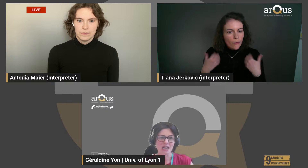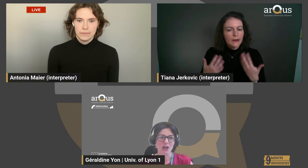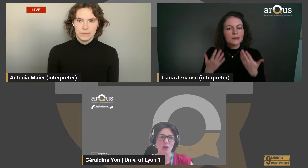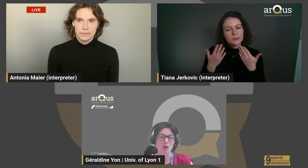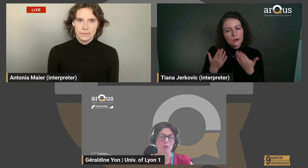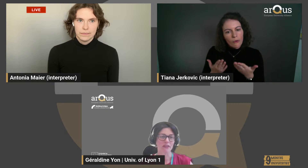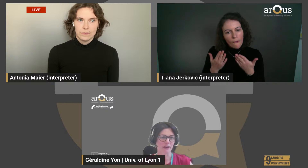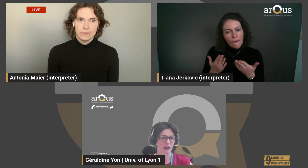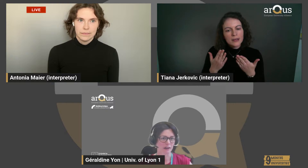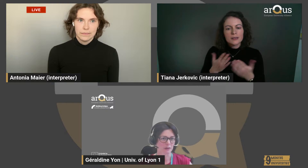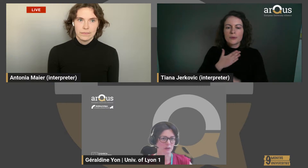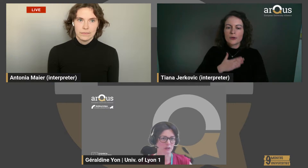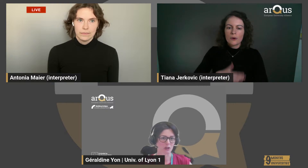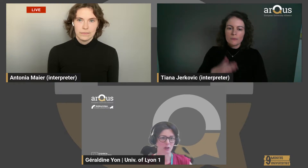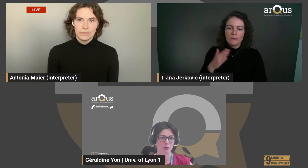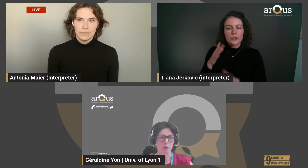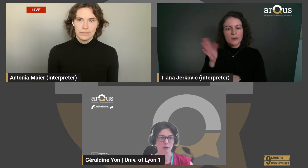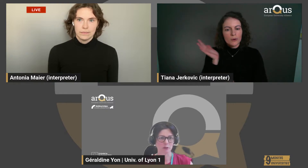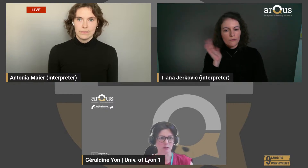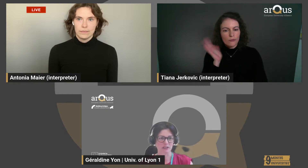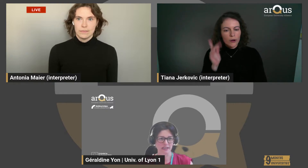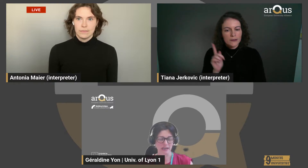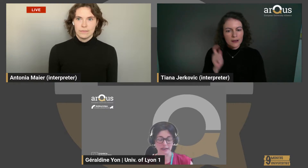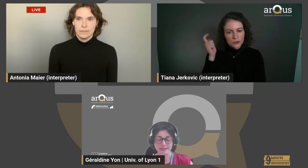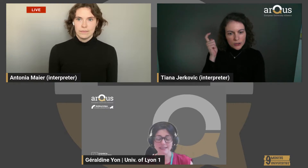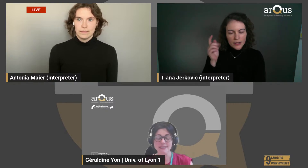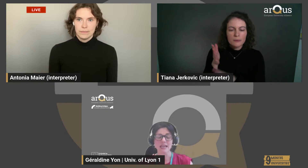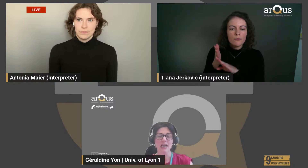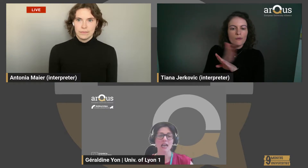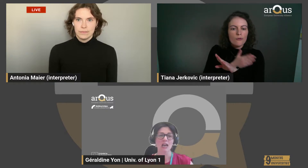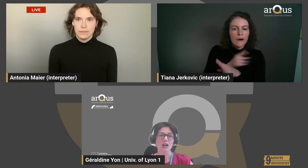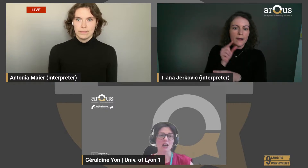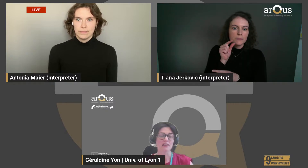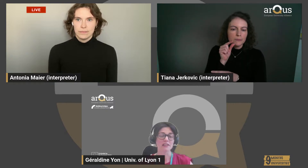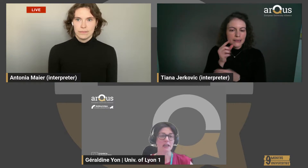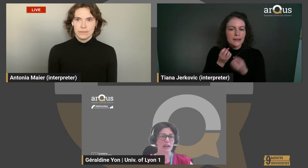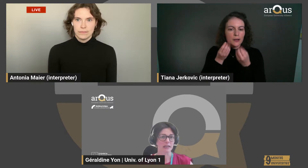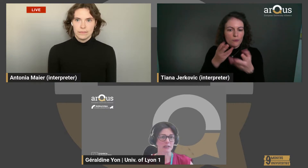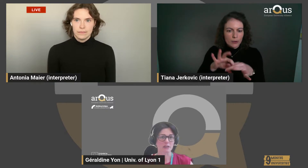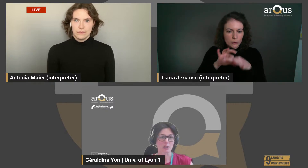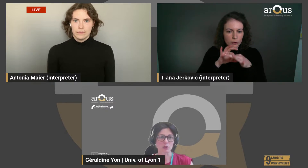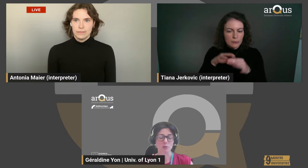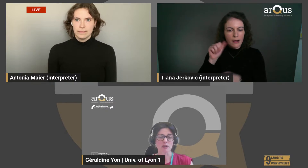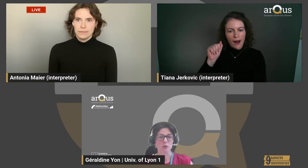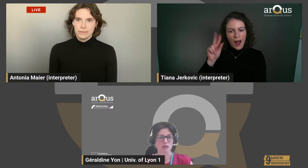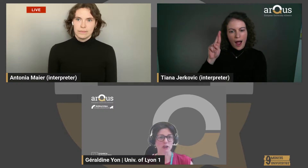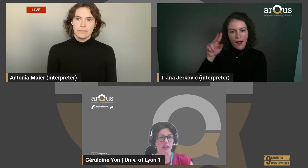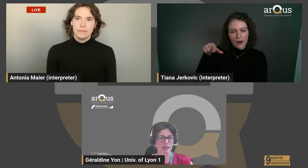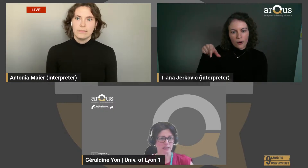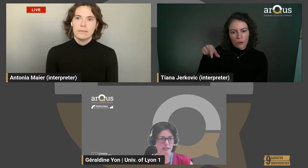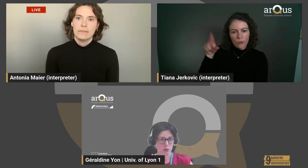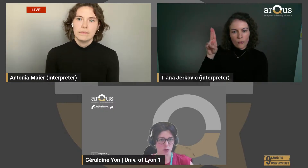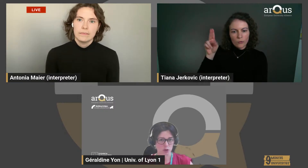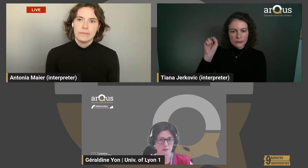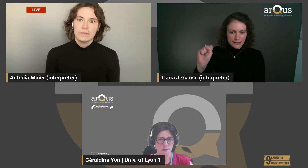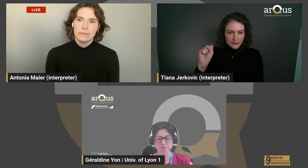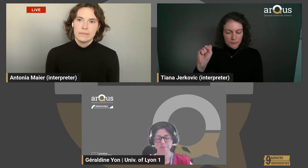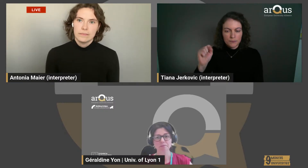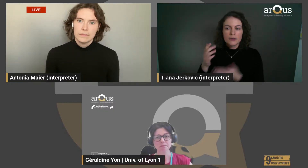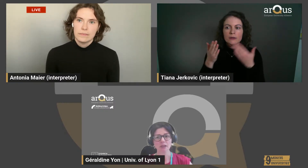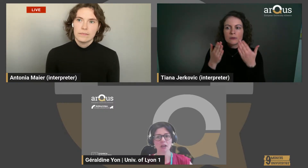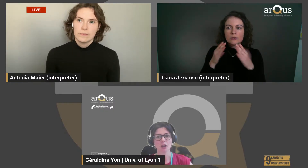context about the ARCUS European University Alliance. This is an alliance which brings together 9